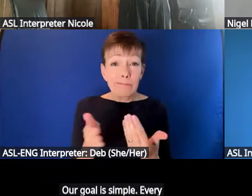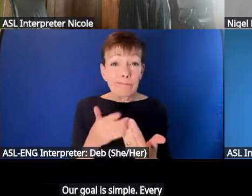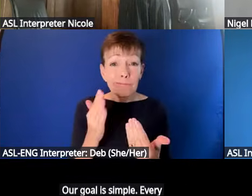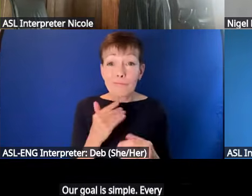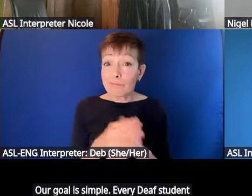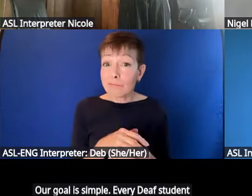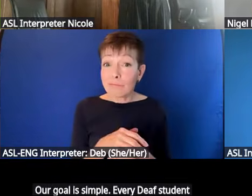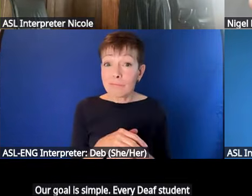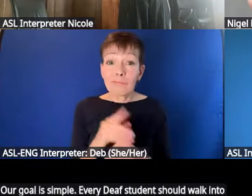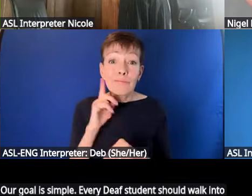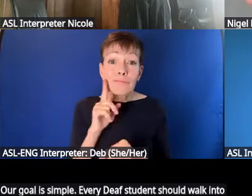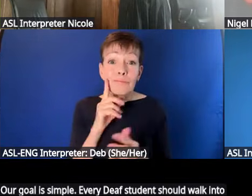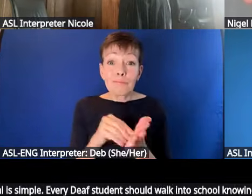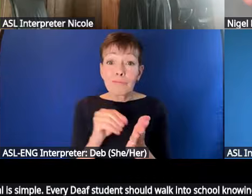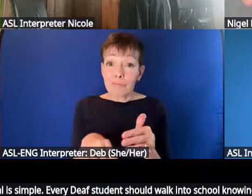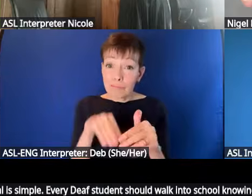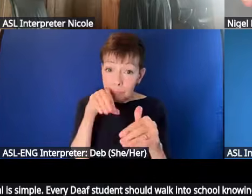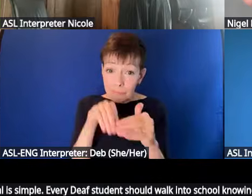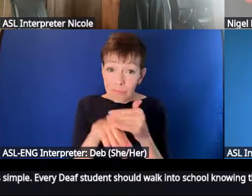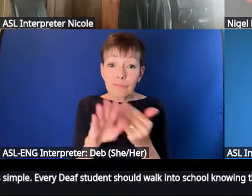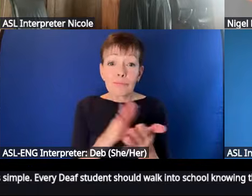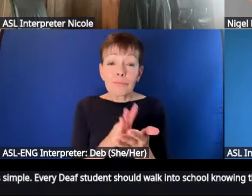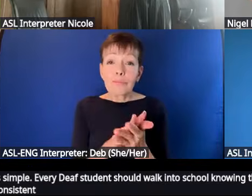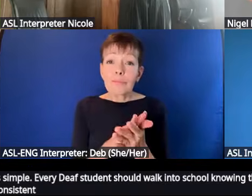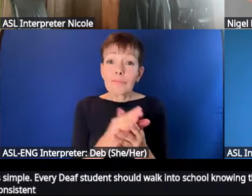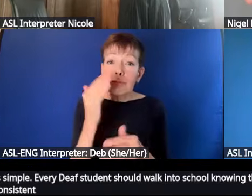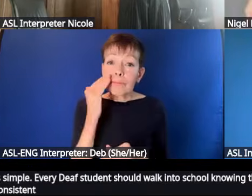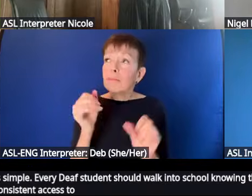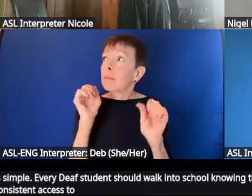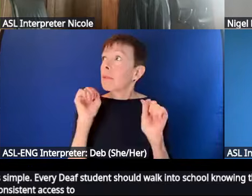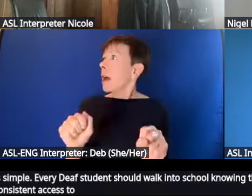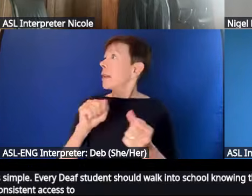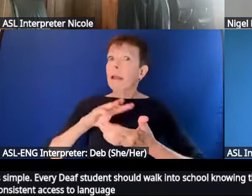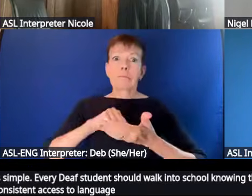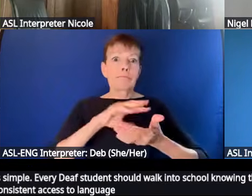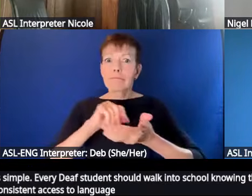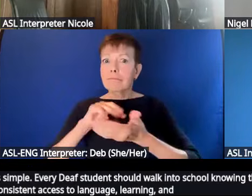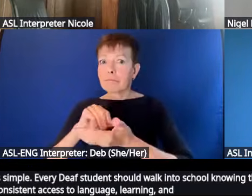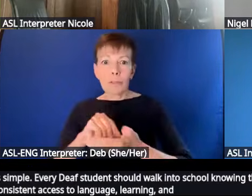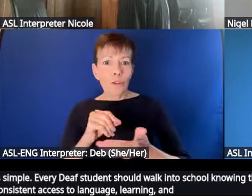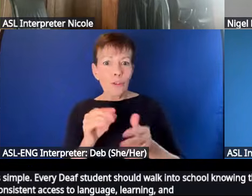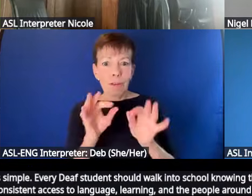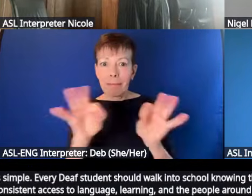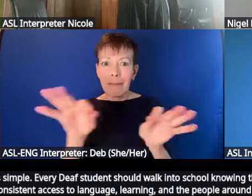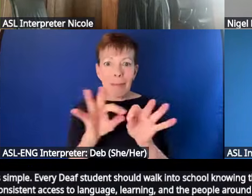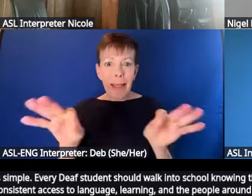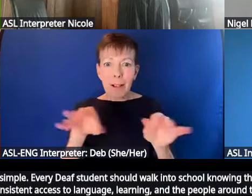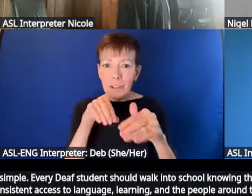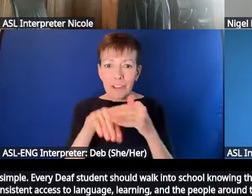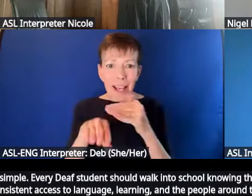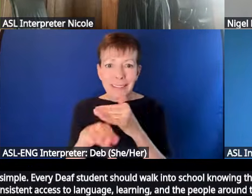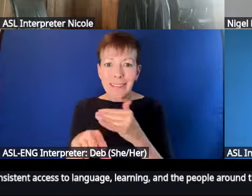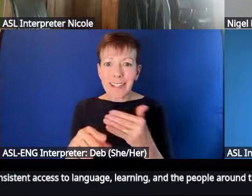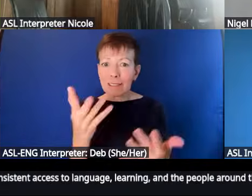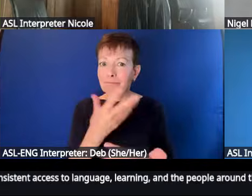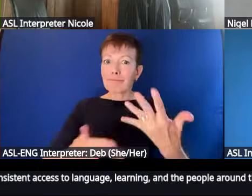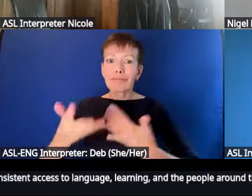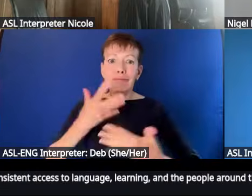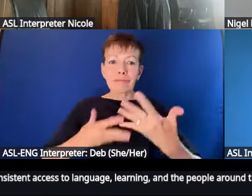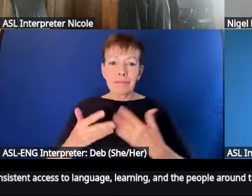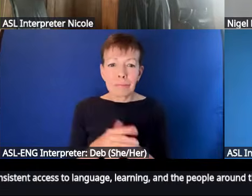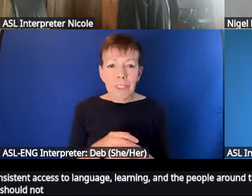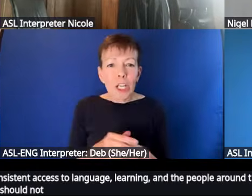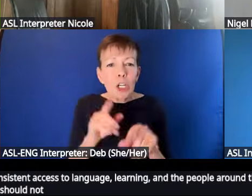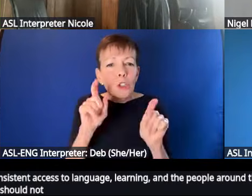walk into school knowing they will have consistent access to language, learning, and the people around them. That access should not depend